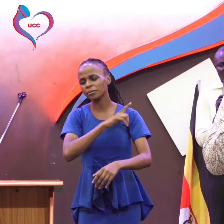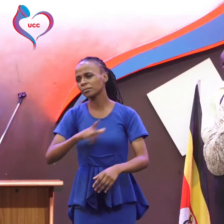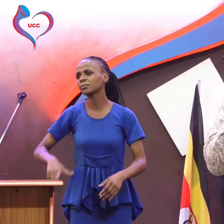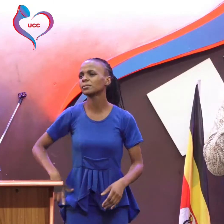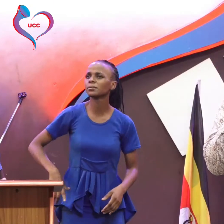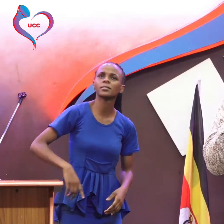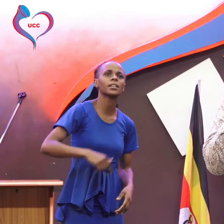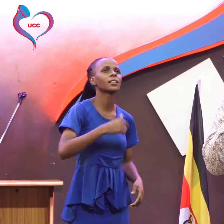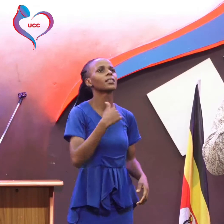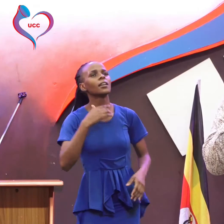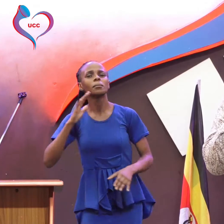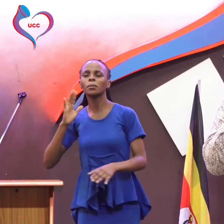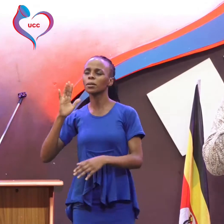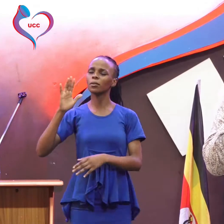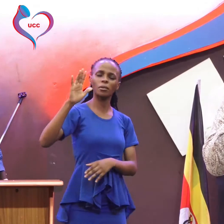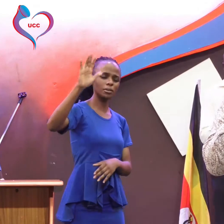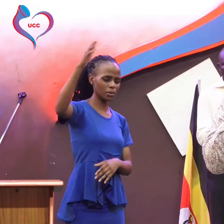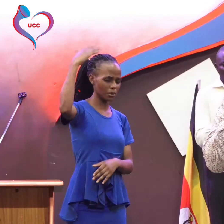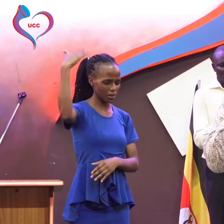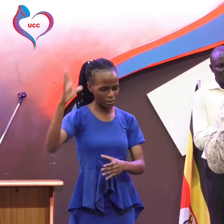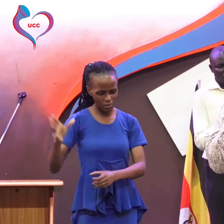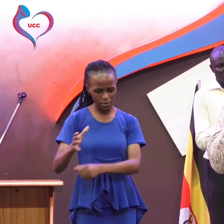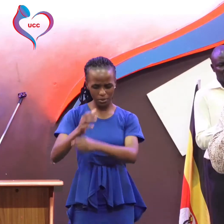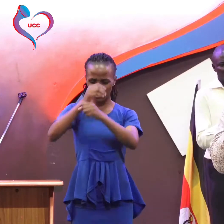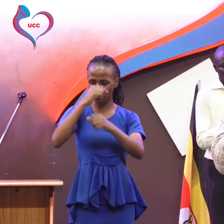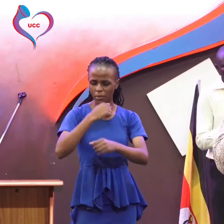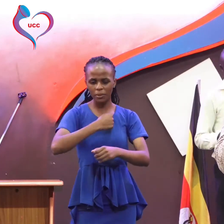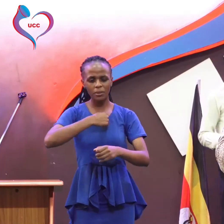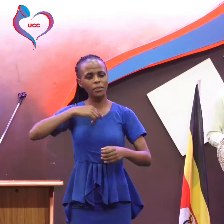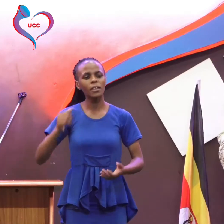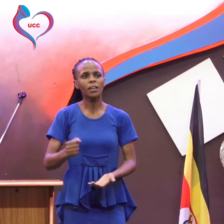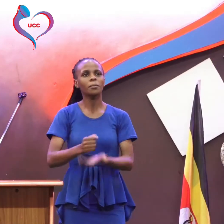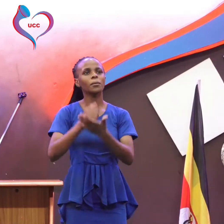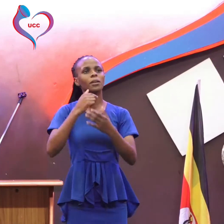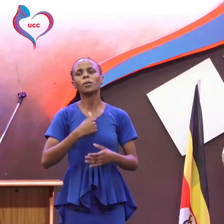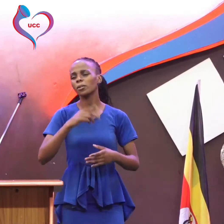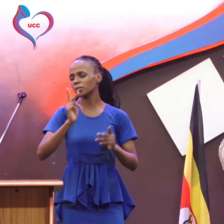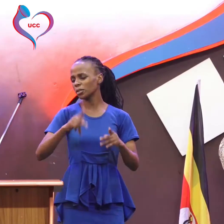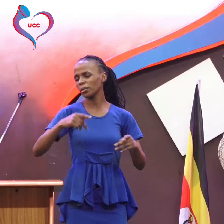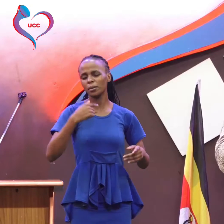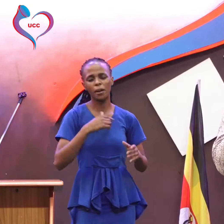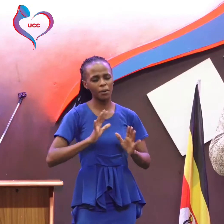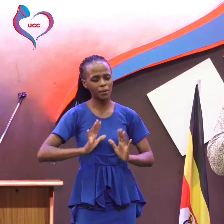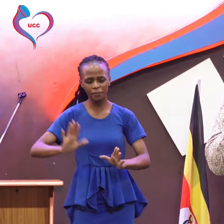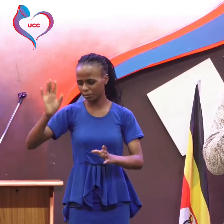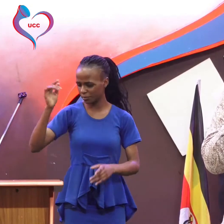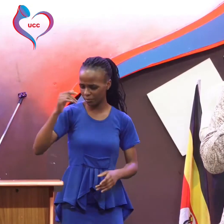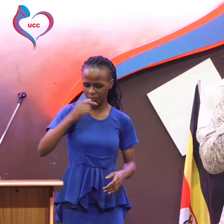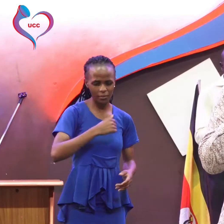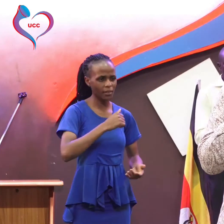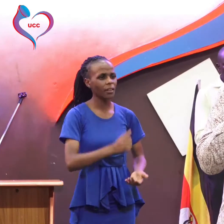chomukama Mikono gwengeze Mikono chomukama Wala wali obusika Mikono chomukama Wala